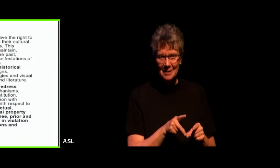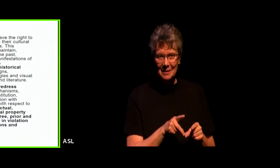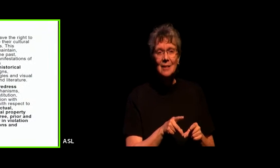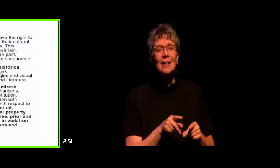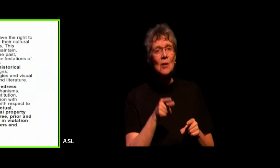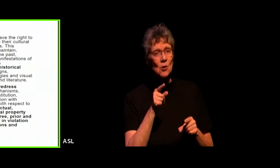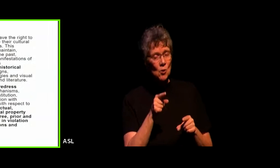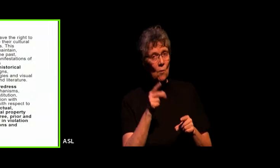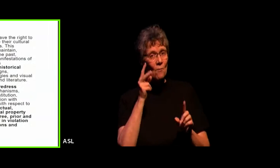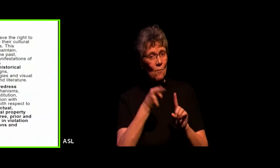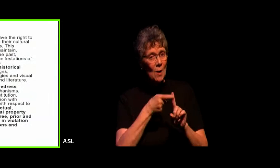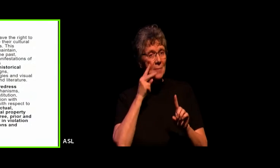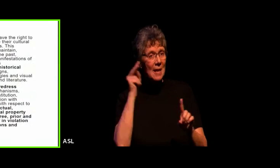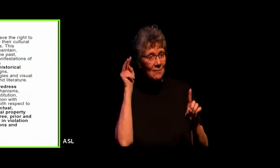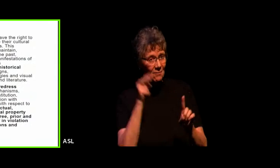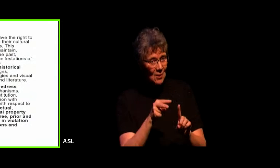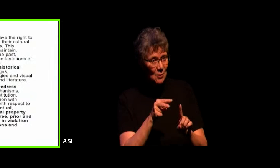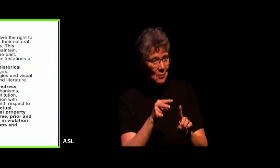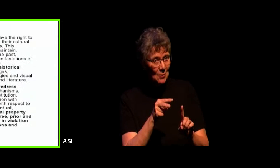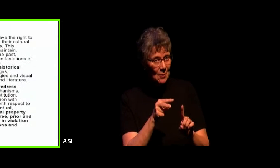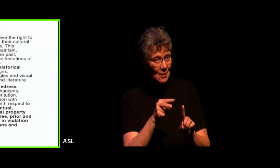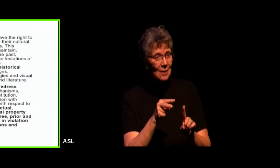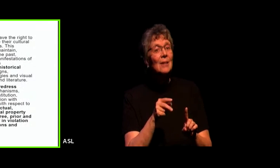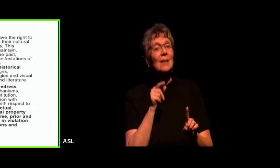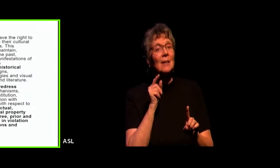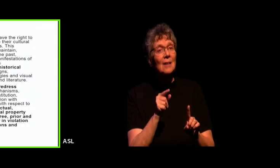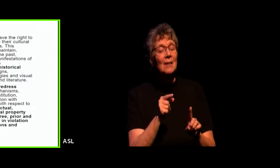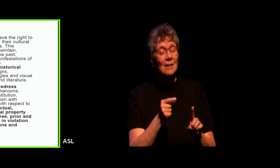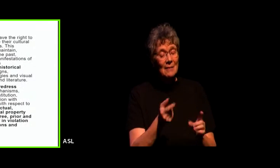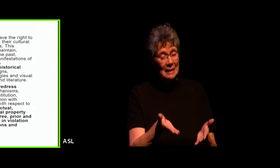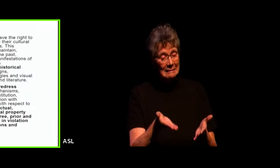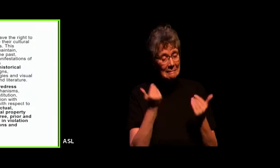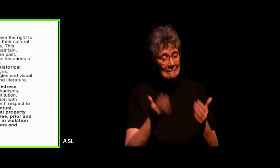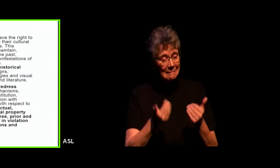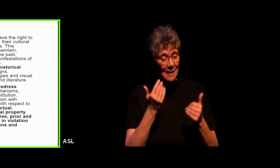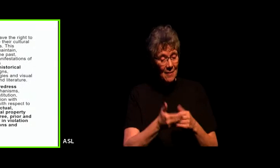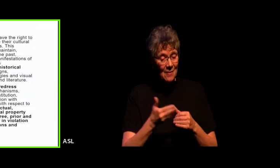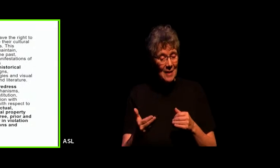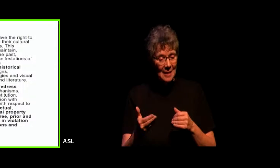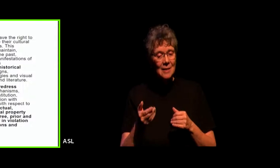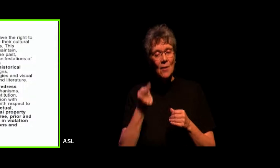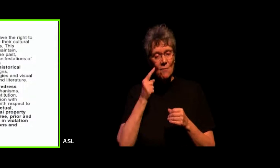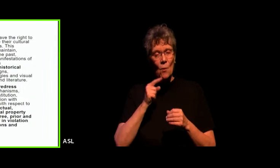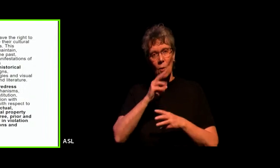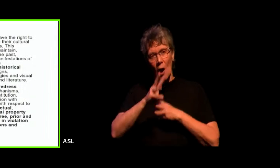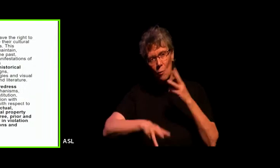Indigenous people. So we cannot actually currently assert our rights to our own cultural heritage